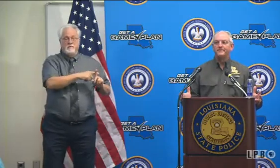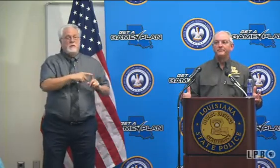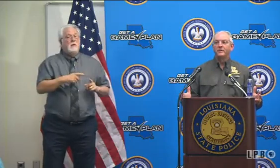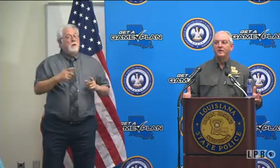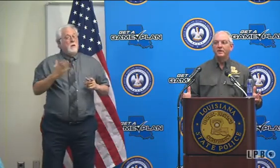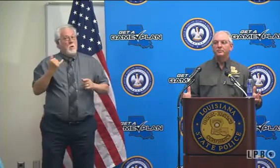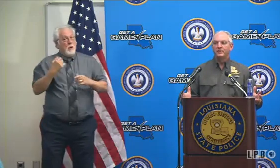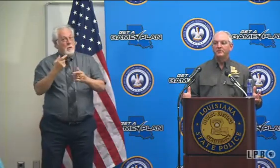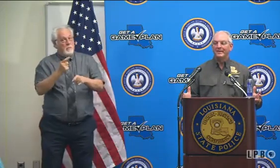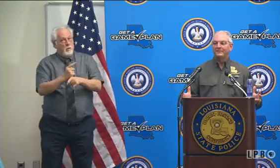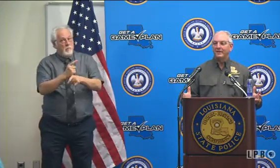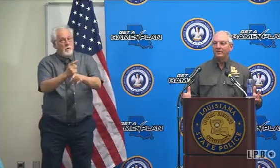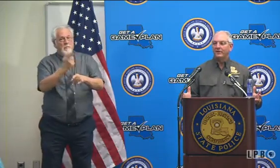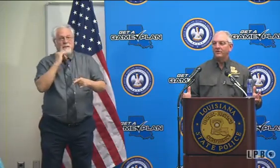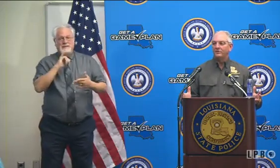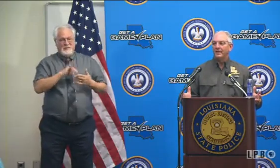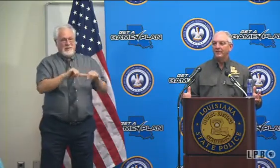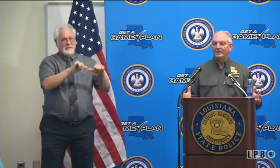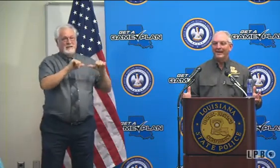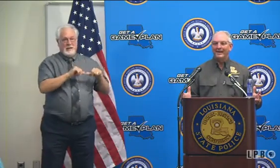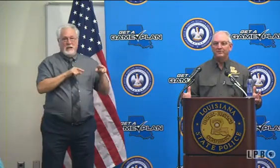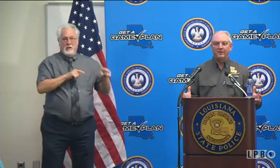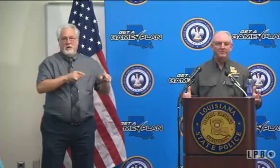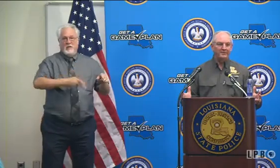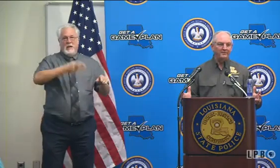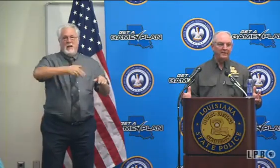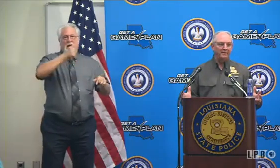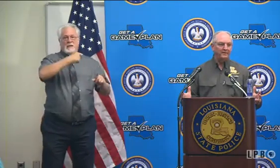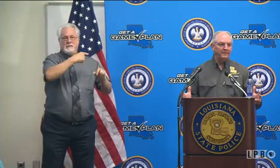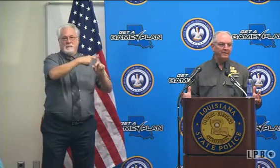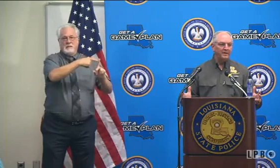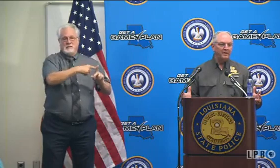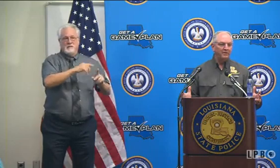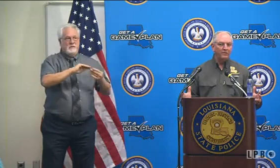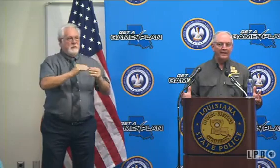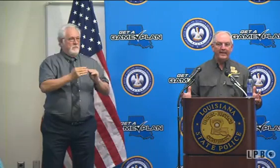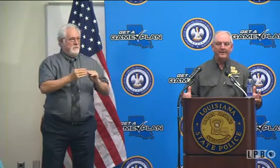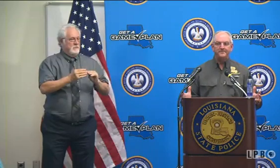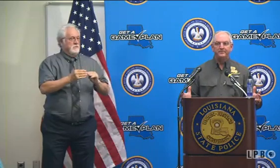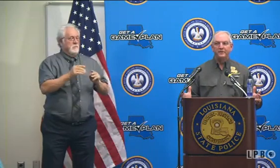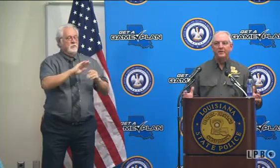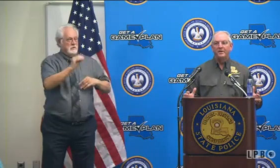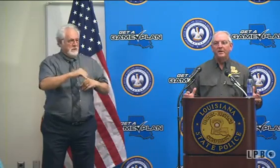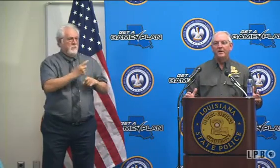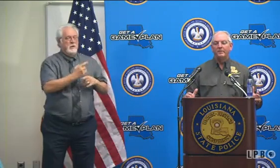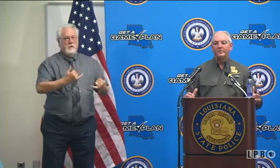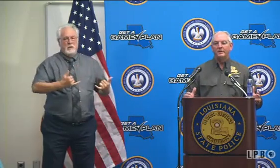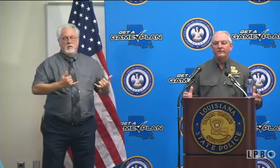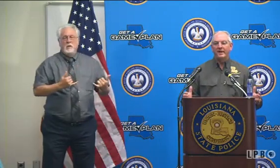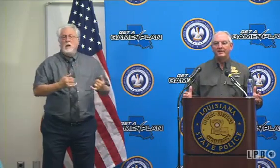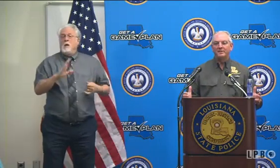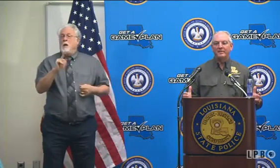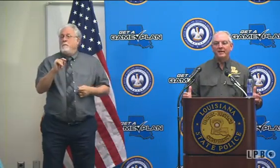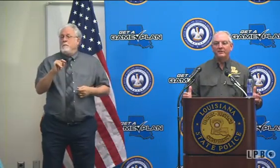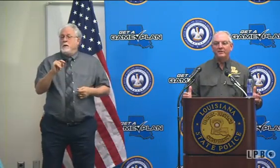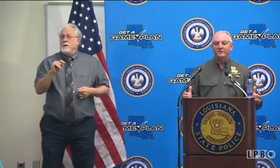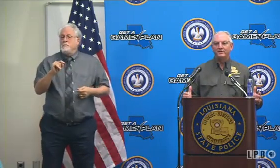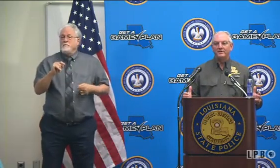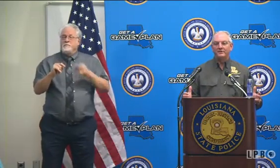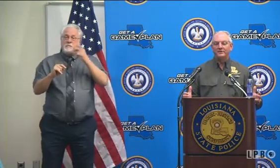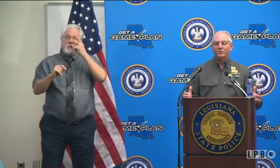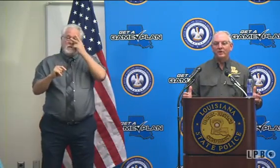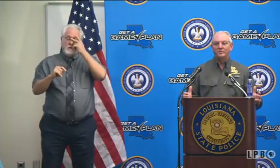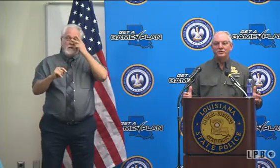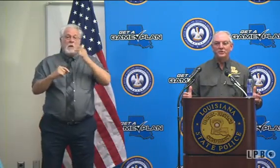appropriate is because that's the area of the state with the highest positivity right now. But the fact of the matter